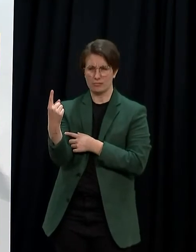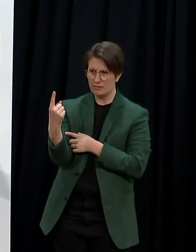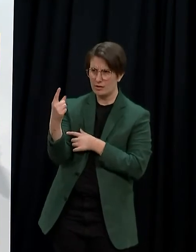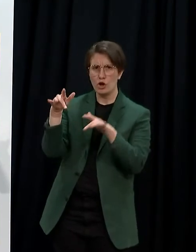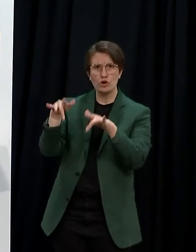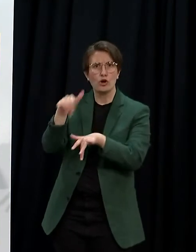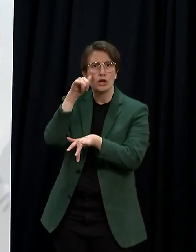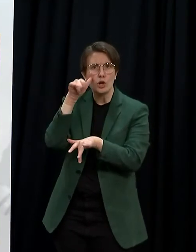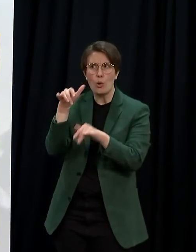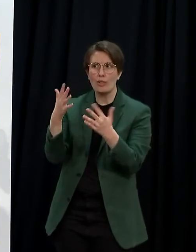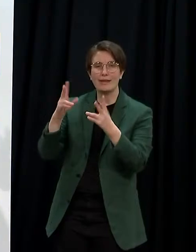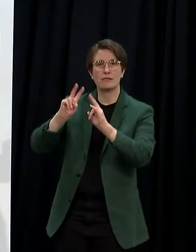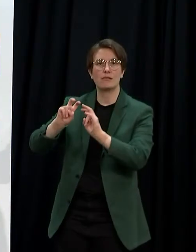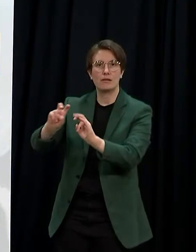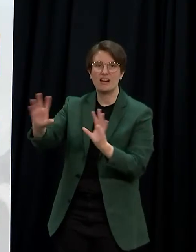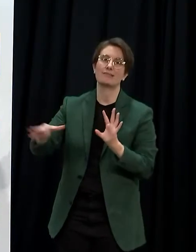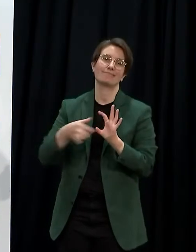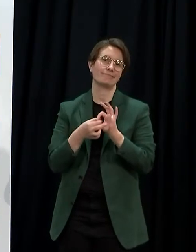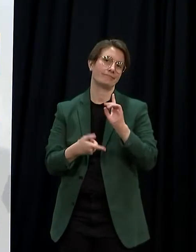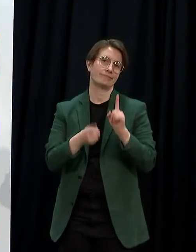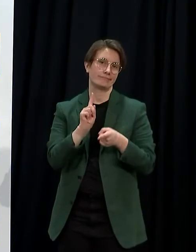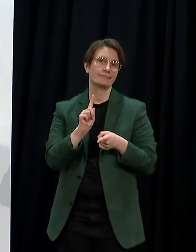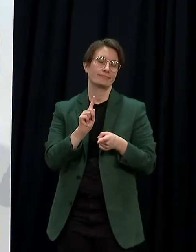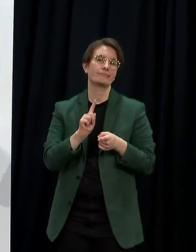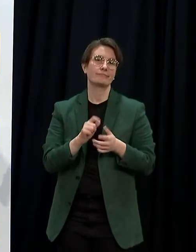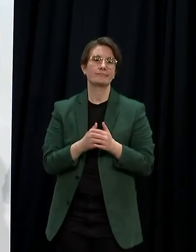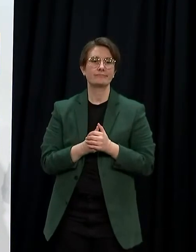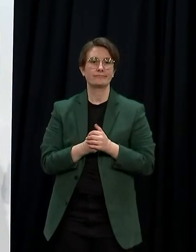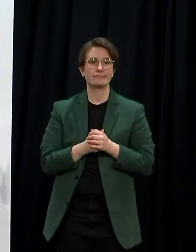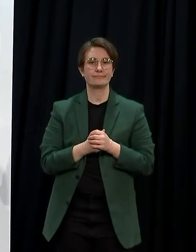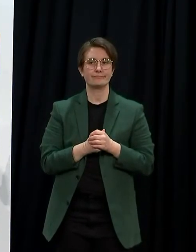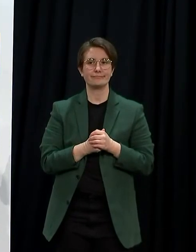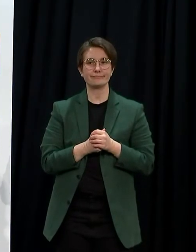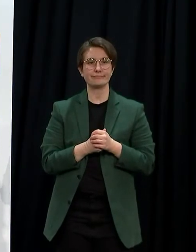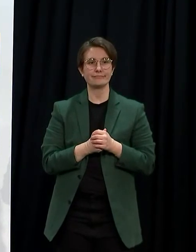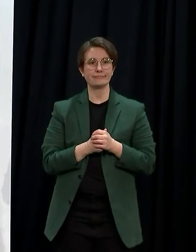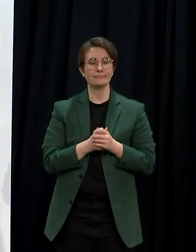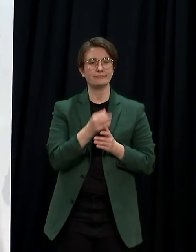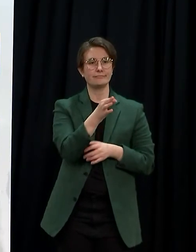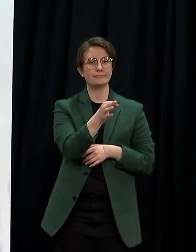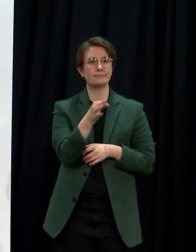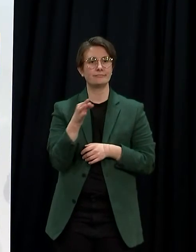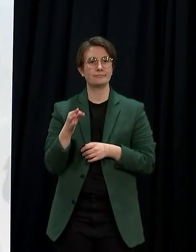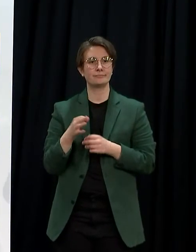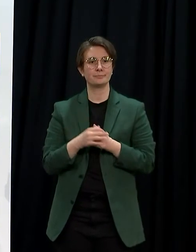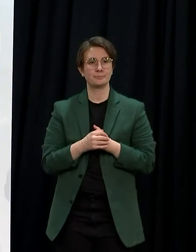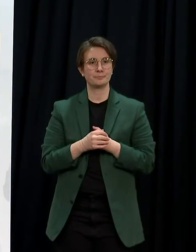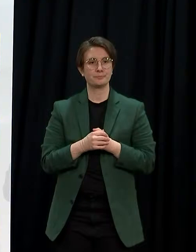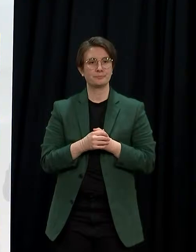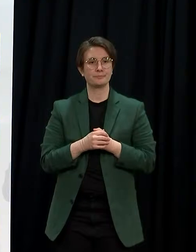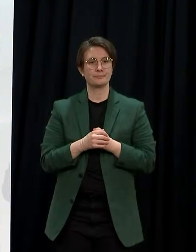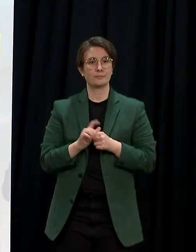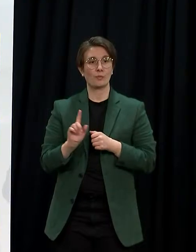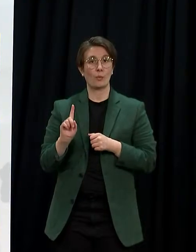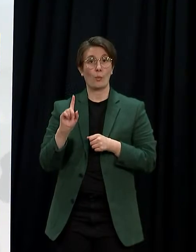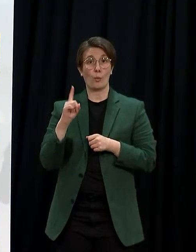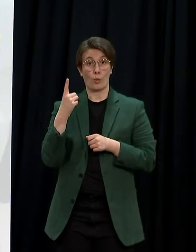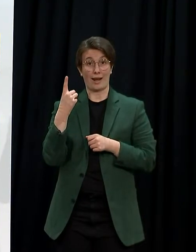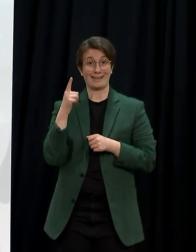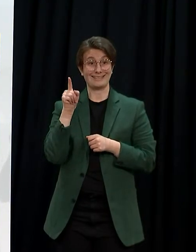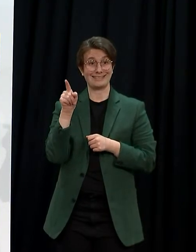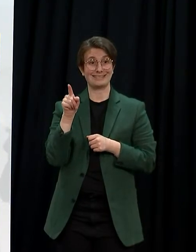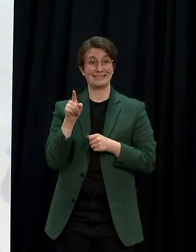you're in that space, you get a bit of anxiety based on that. I have 3 questions for you. On Auckland, this is